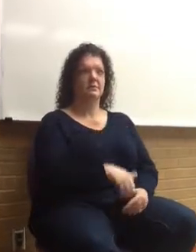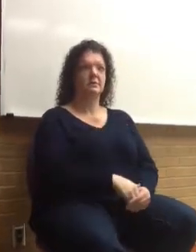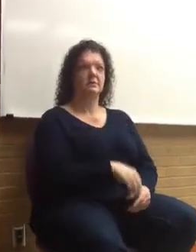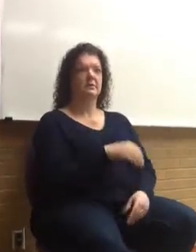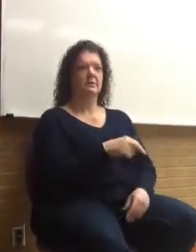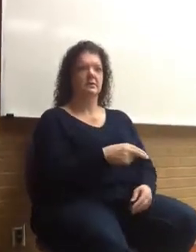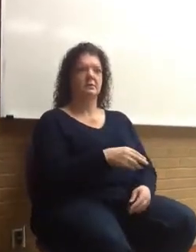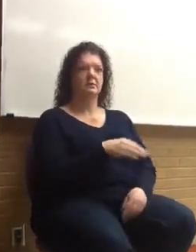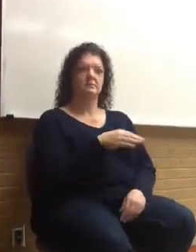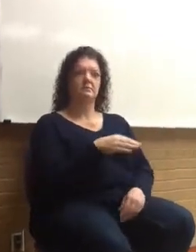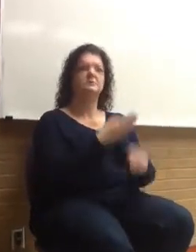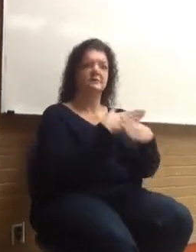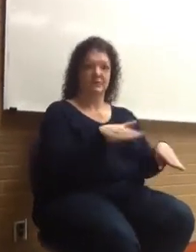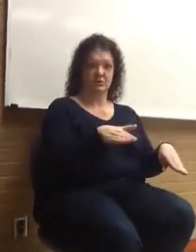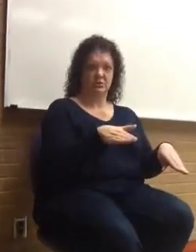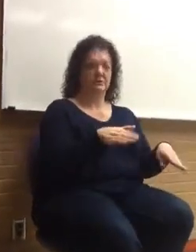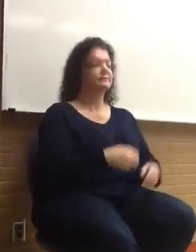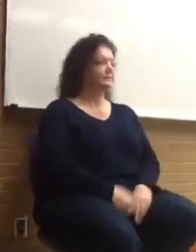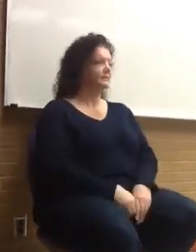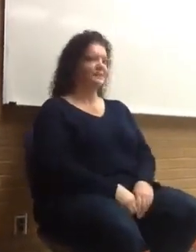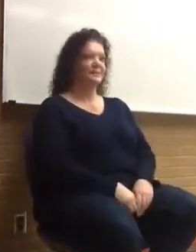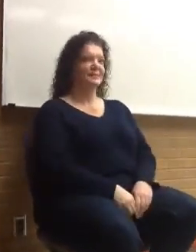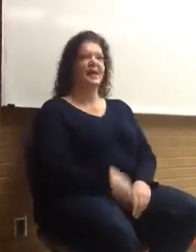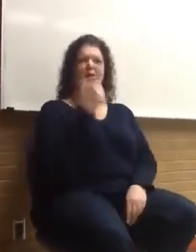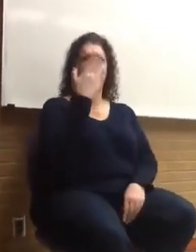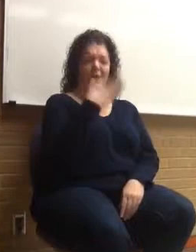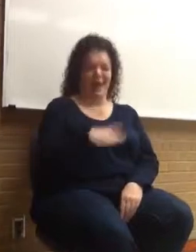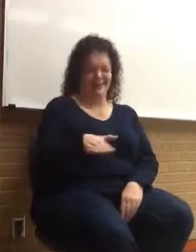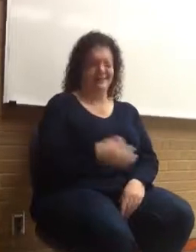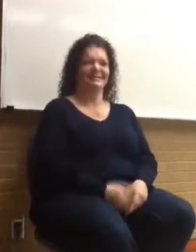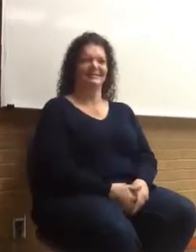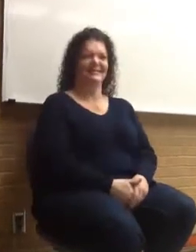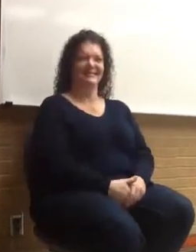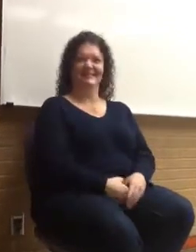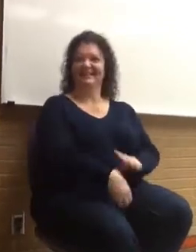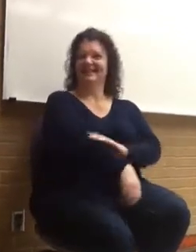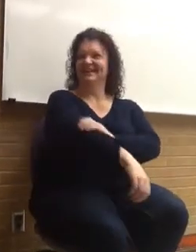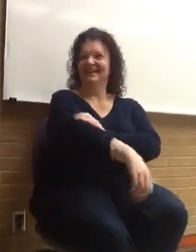That's your final answer. You keep wanting to do something. The only thing that I want to highlight,